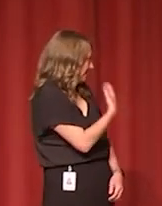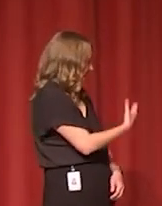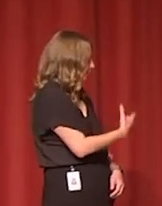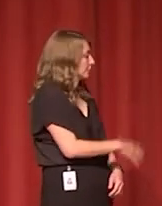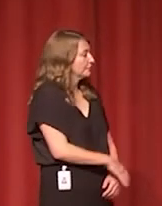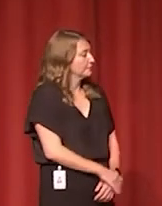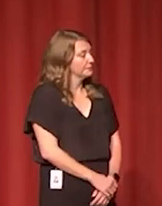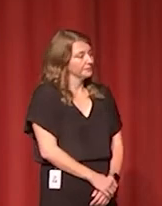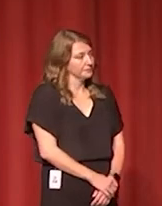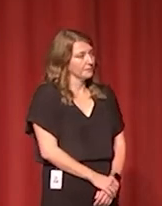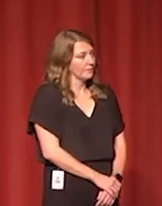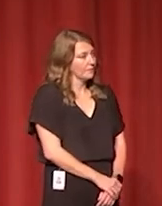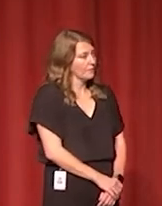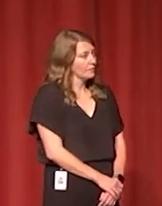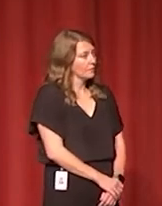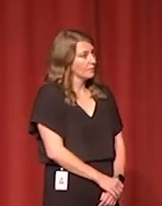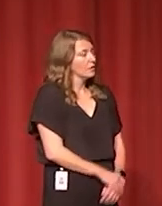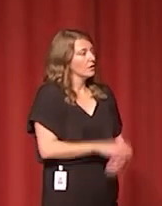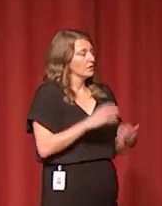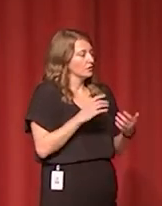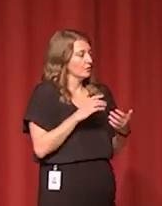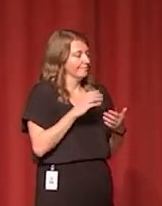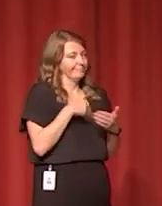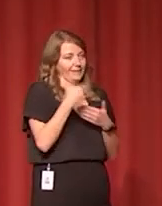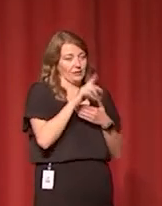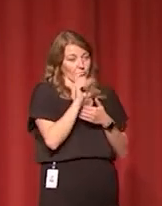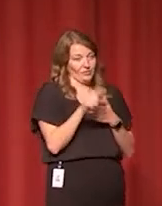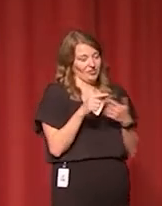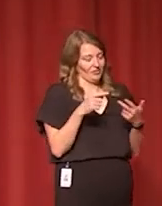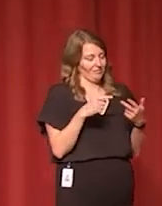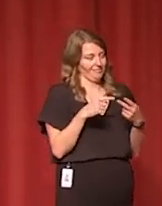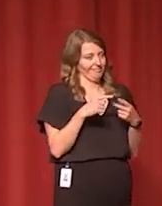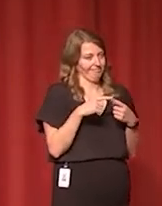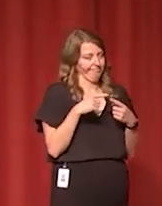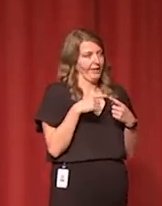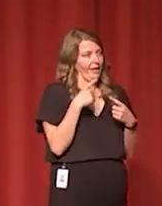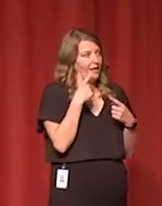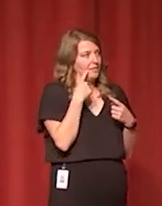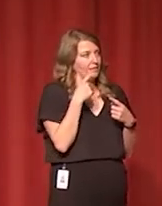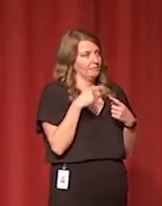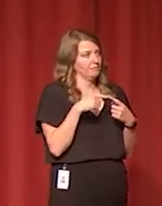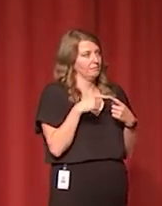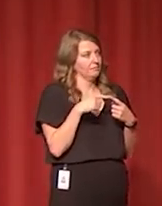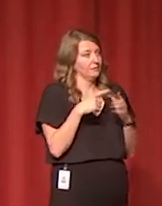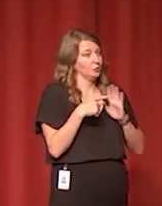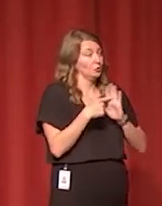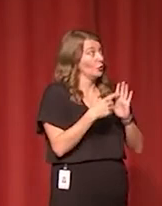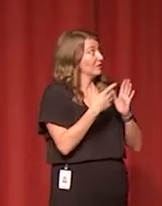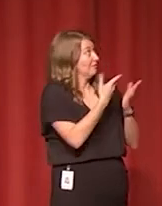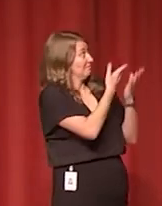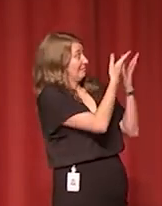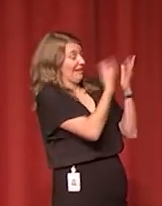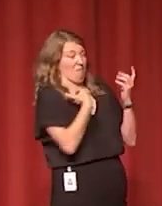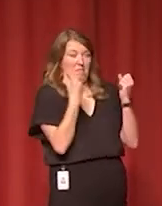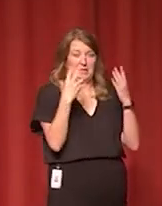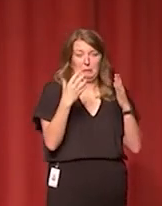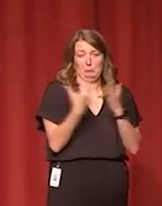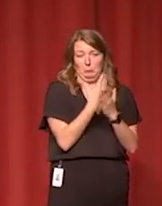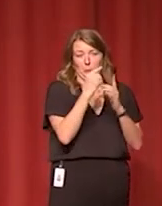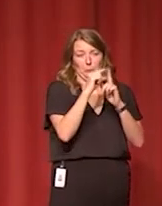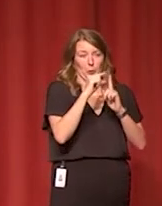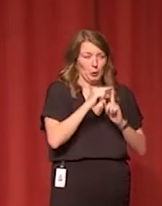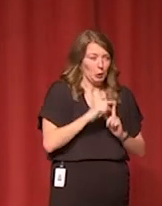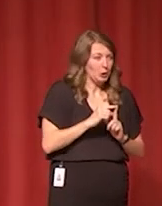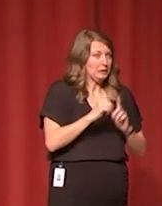So we did have... I think this question maybe illustrates that there's a lot of new terms, new words,